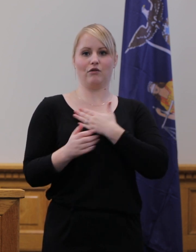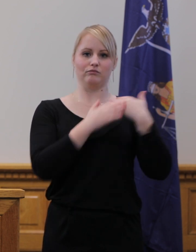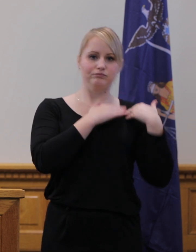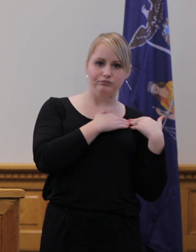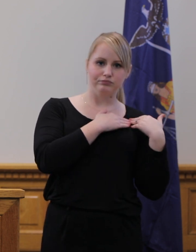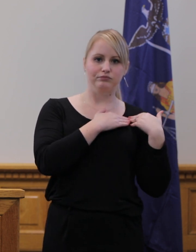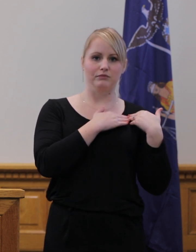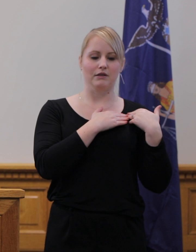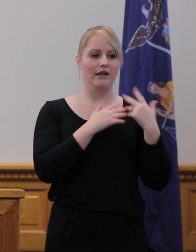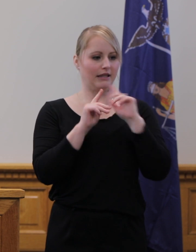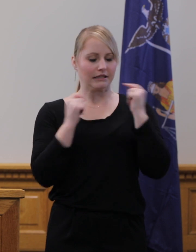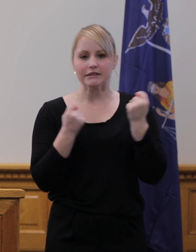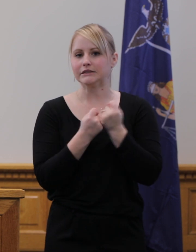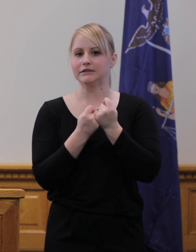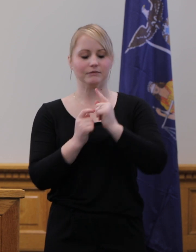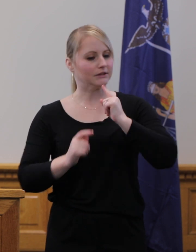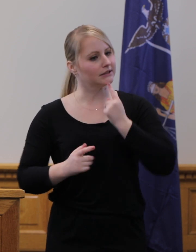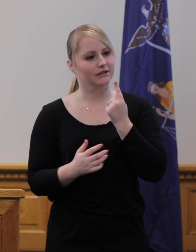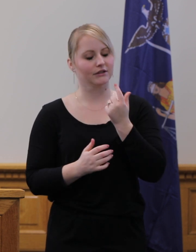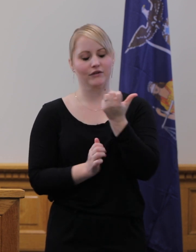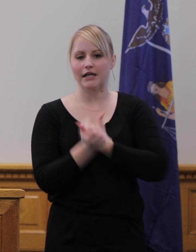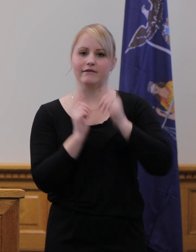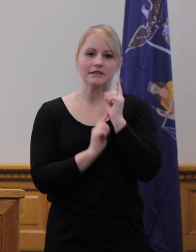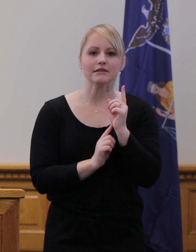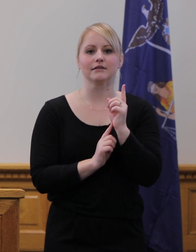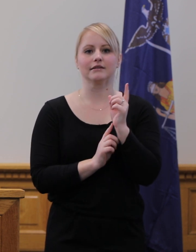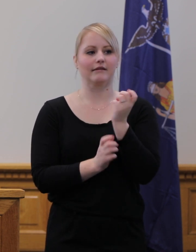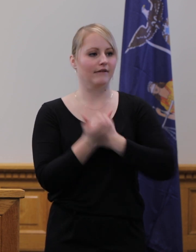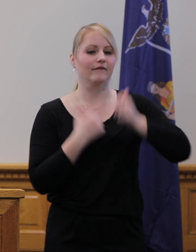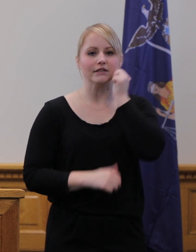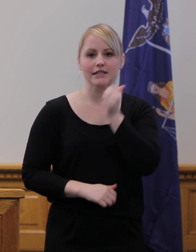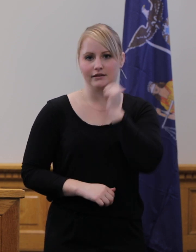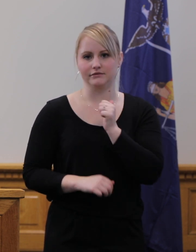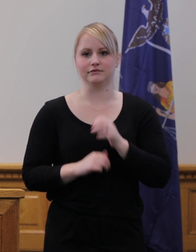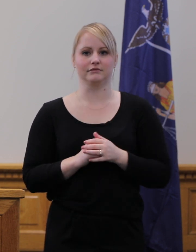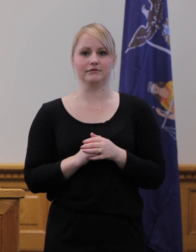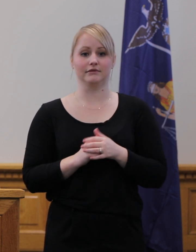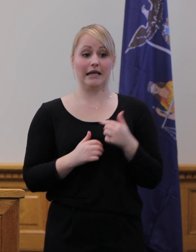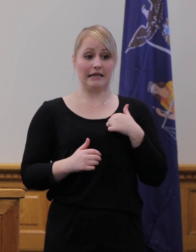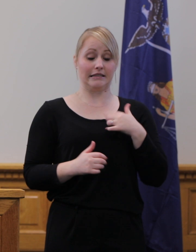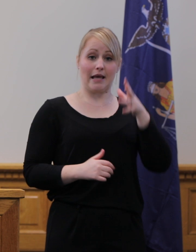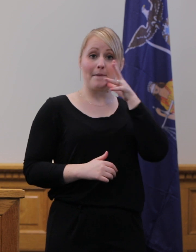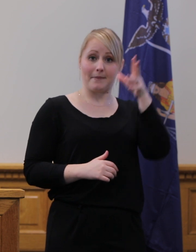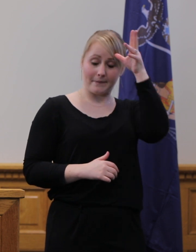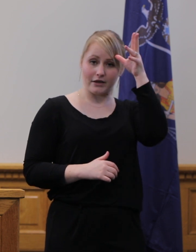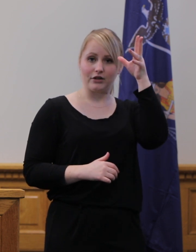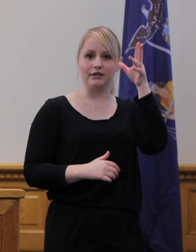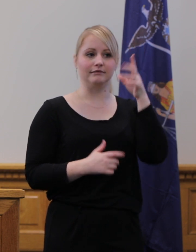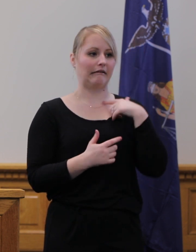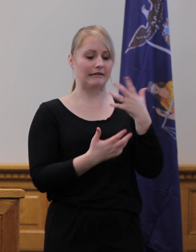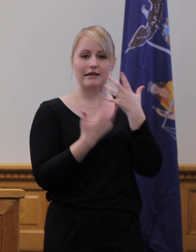takes very seriously each and every second of the day. As a parent, as a public health nurse and as a resident of this county,